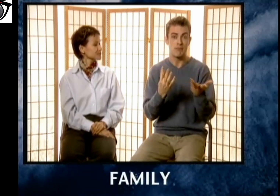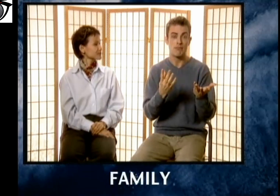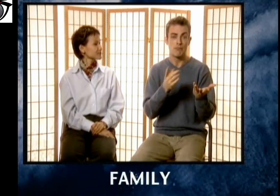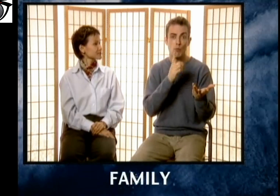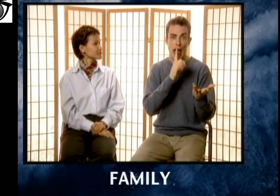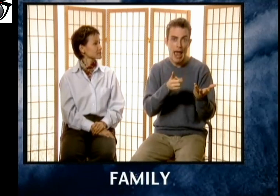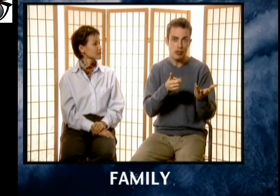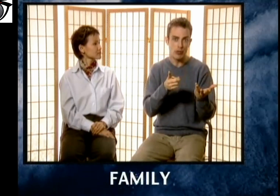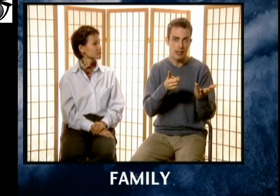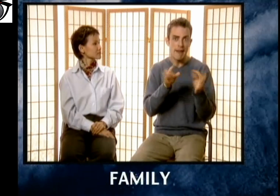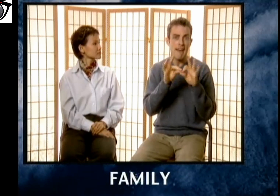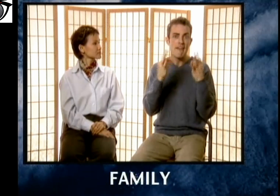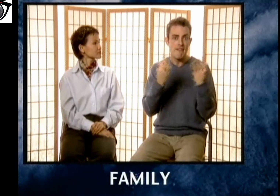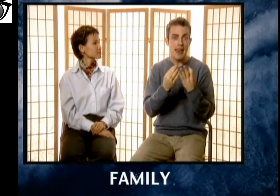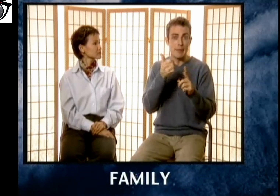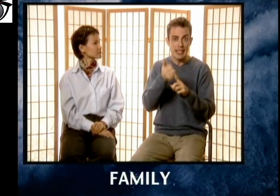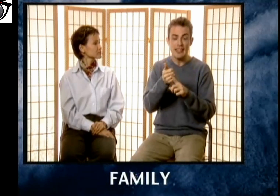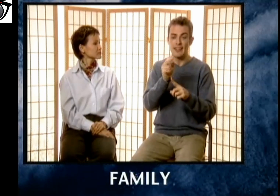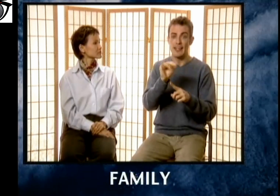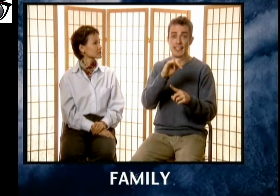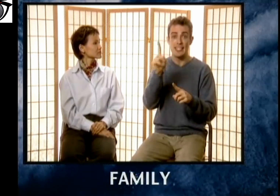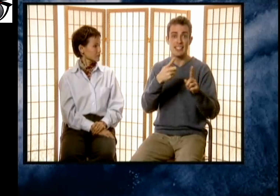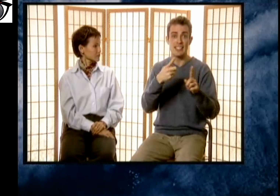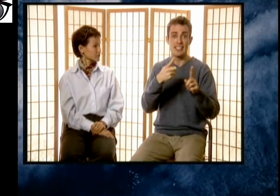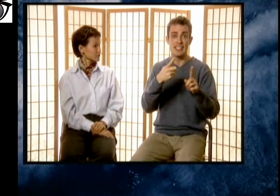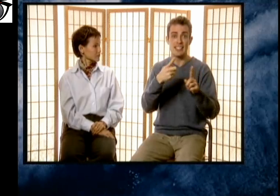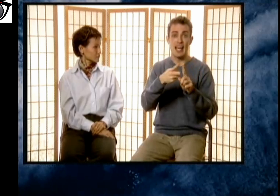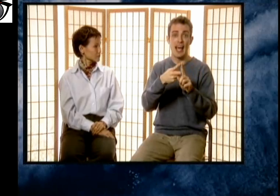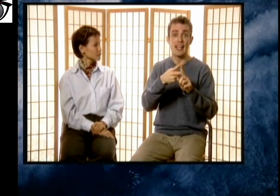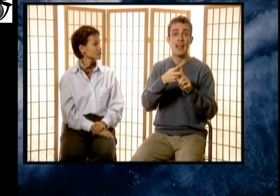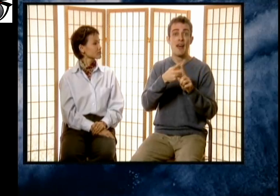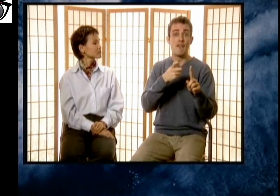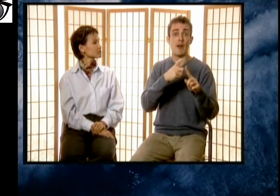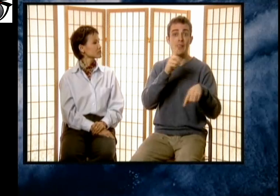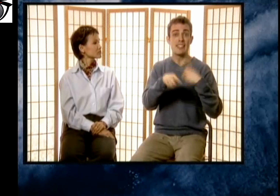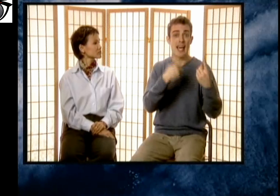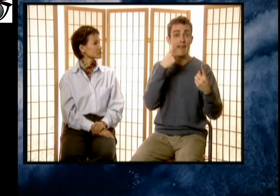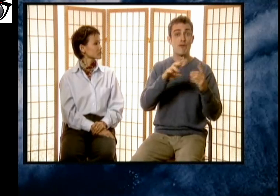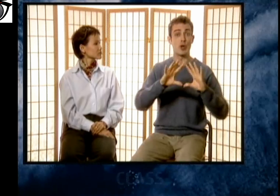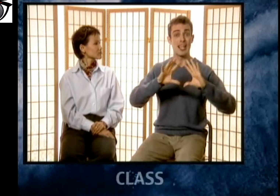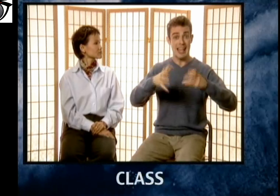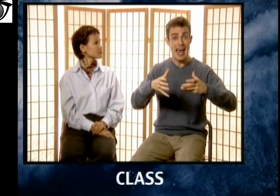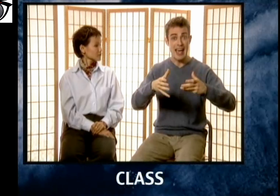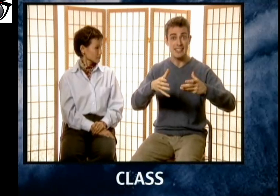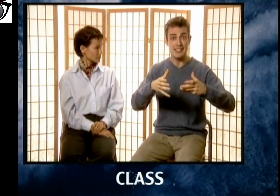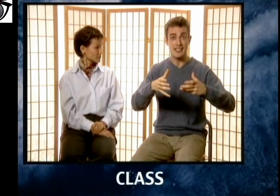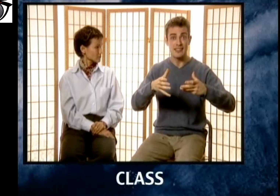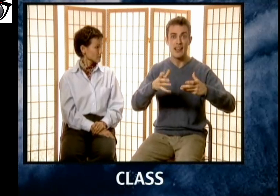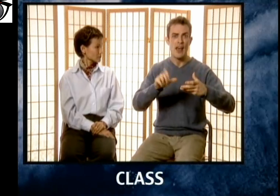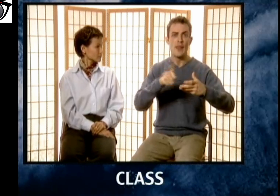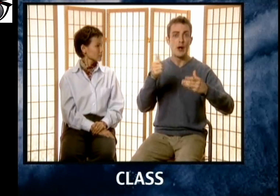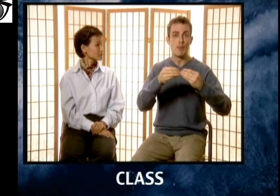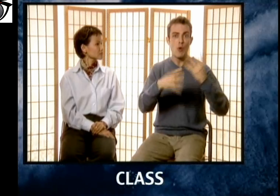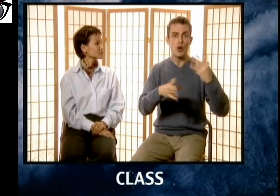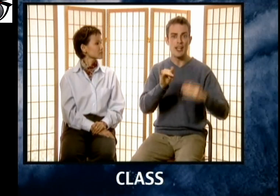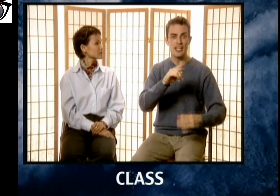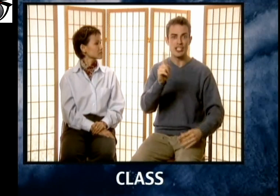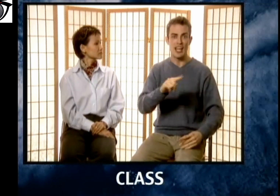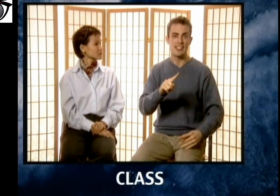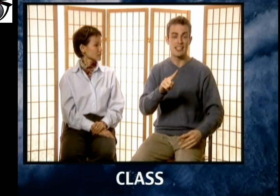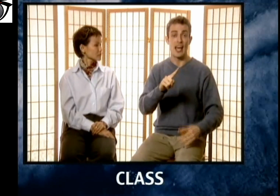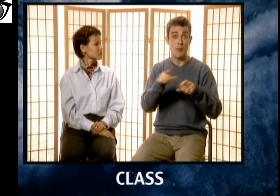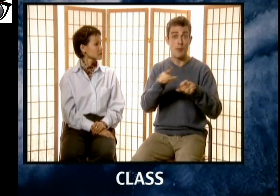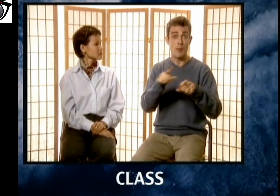family. Actually, family is an initialized sign from the sign for class. There are